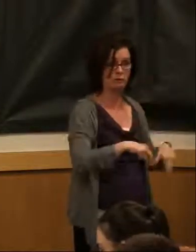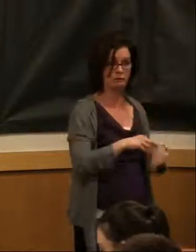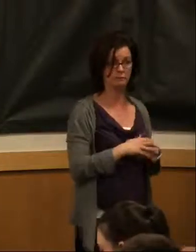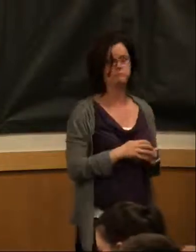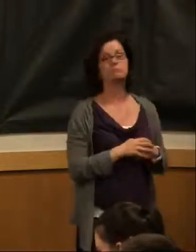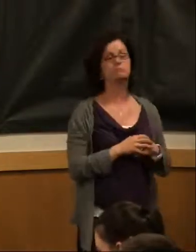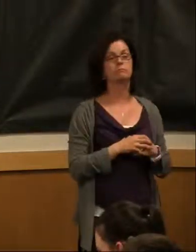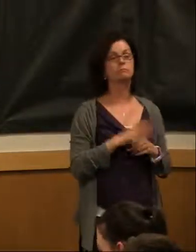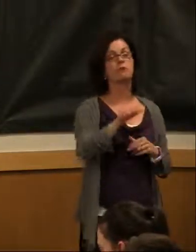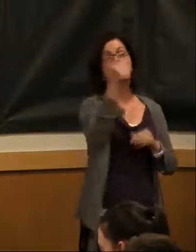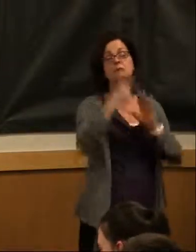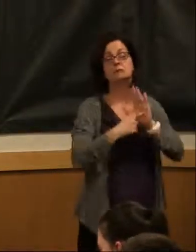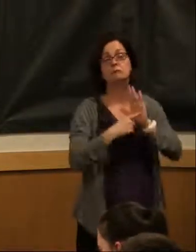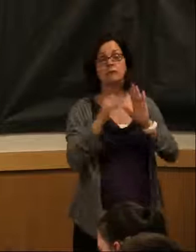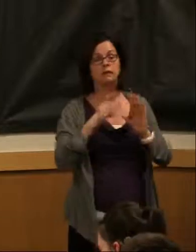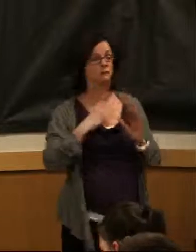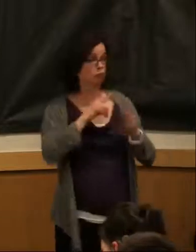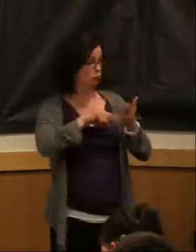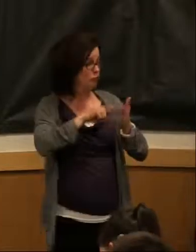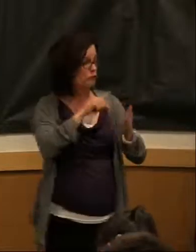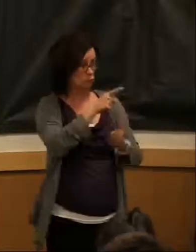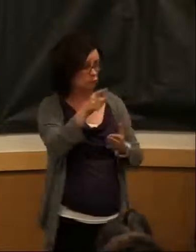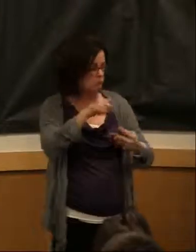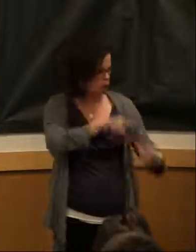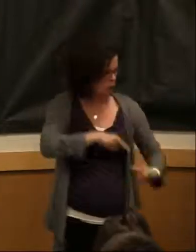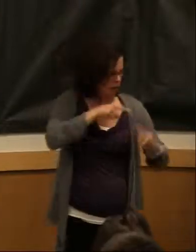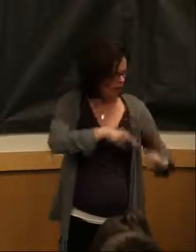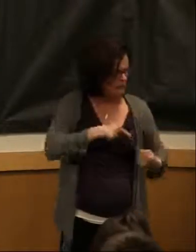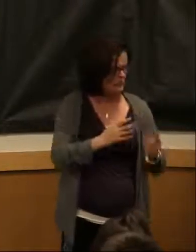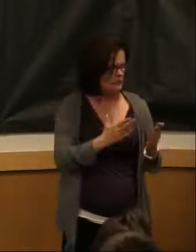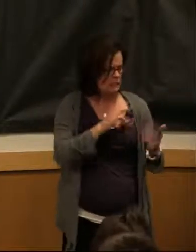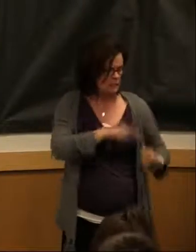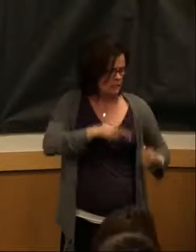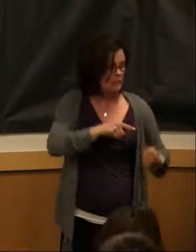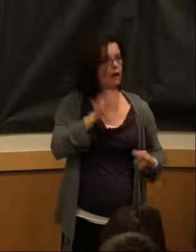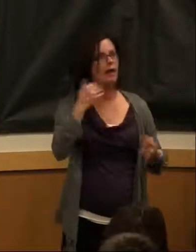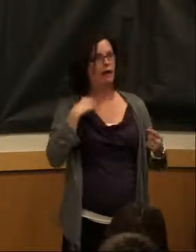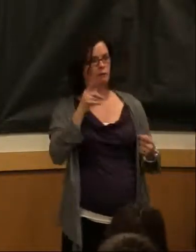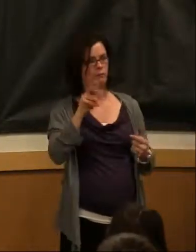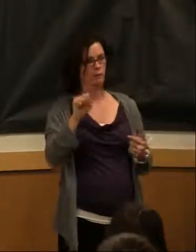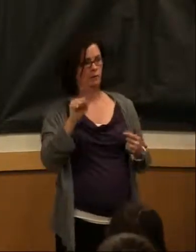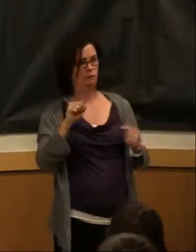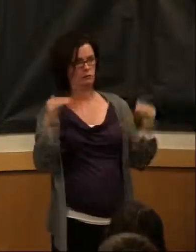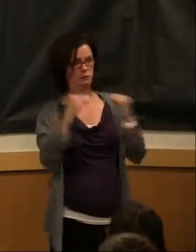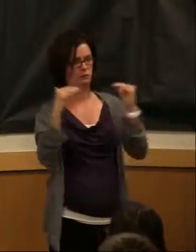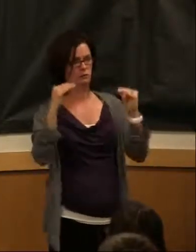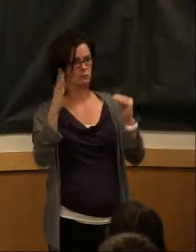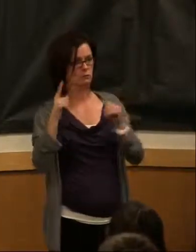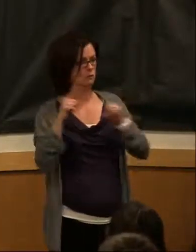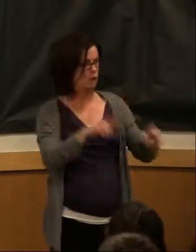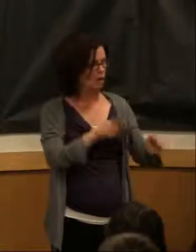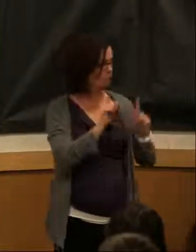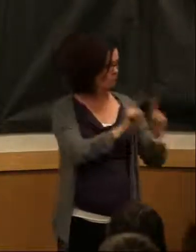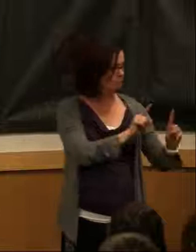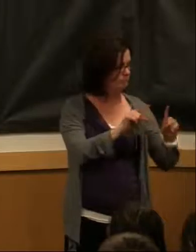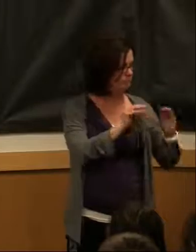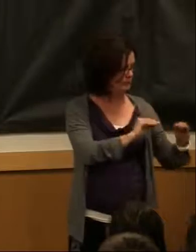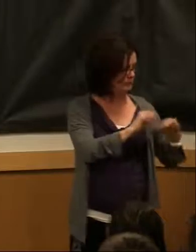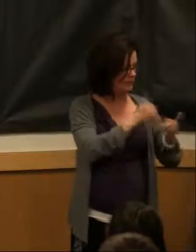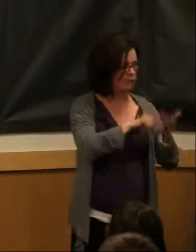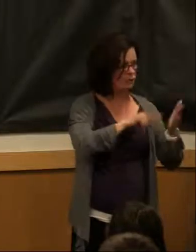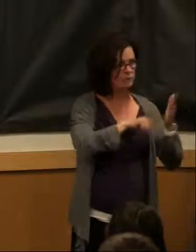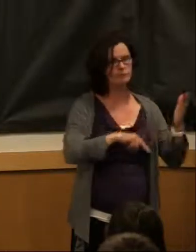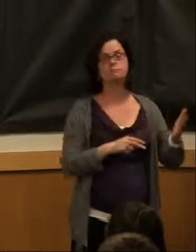If you have difficulty in reading, we have peers that will teach you how to read. And just